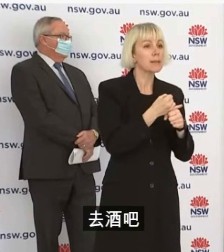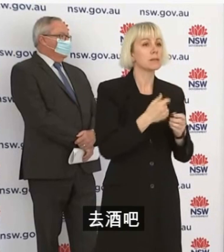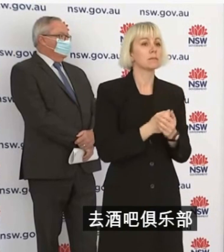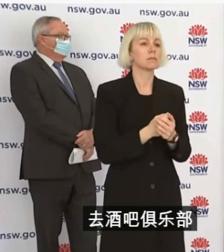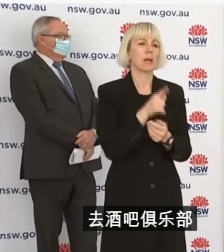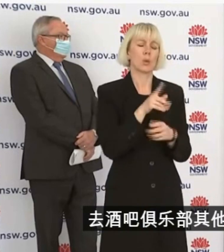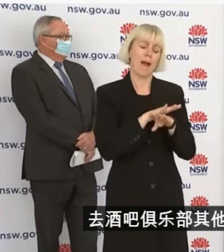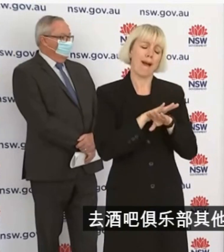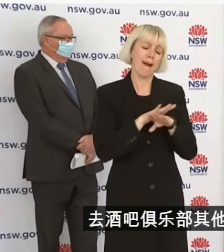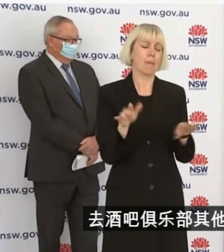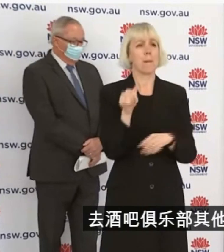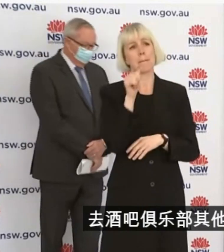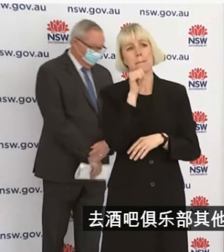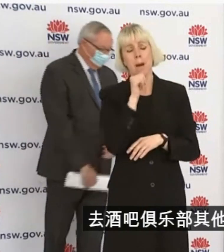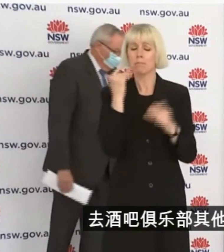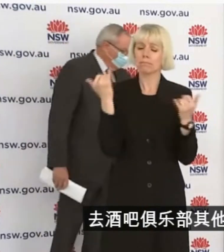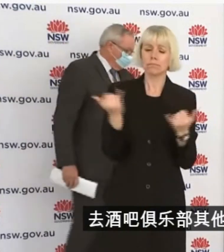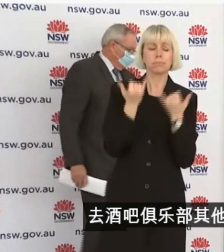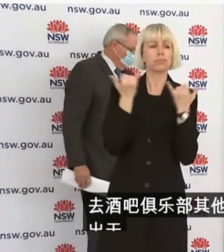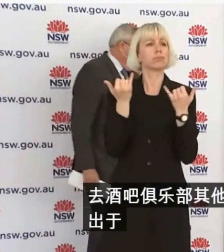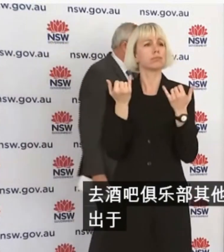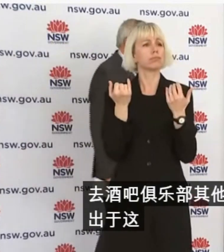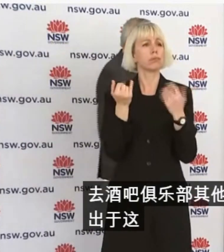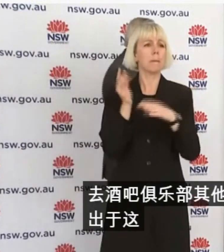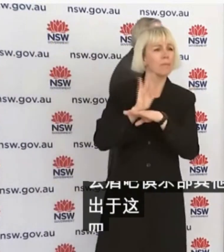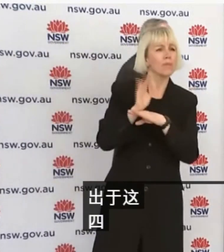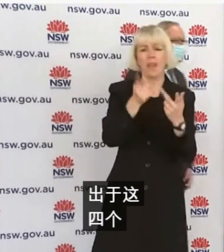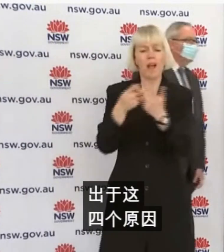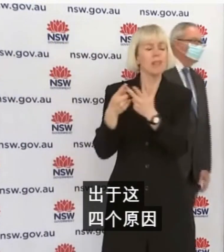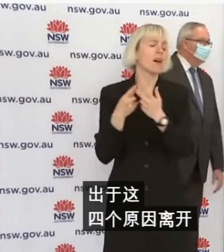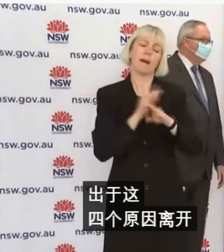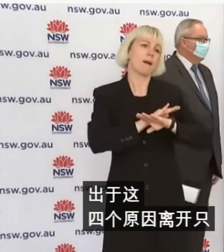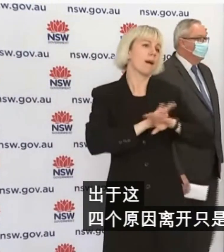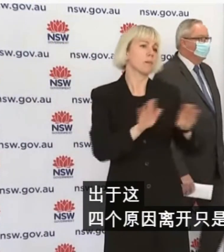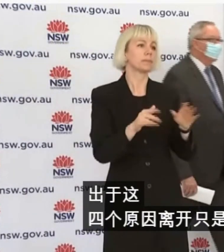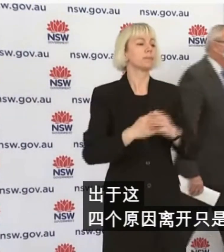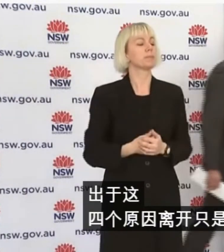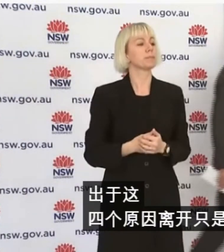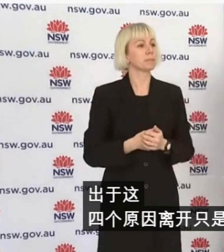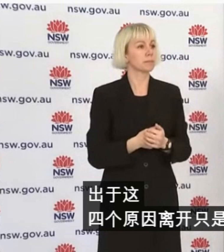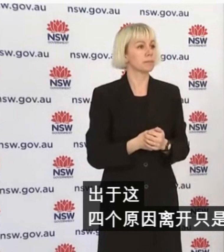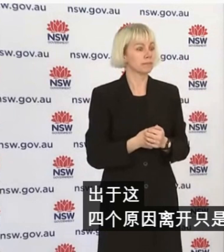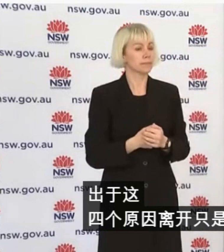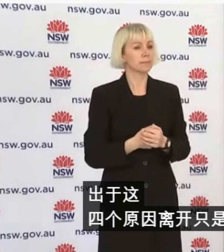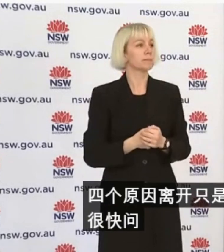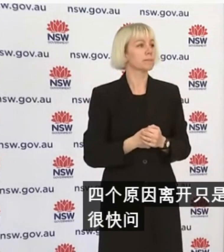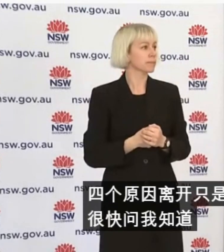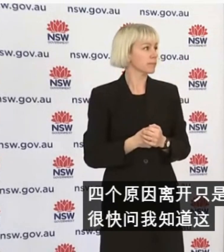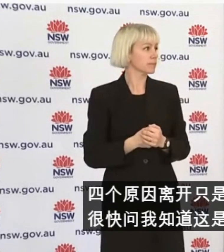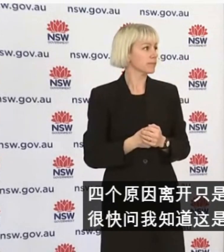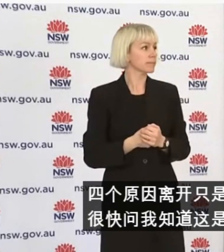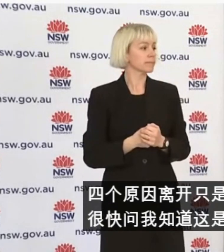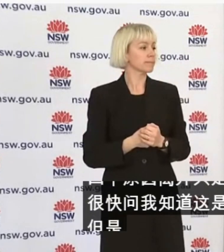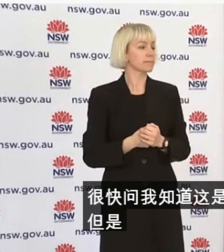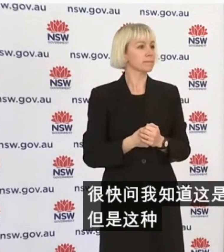to pubs, clubs, other venues. They can only leave for those 4 reasons. Just Dr. Chan, can I just ask very quickly, I know